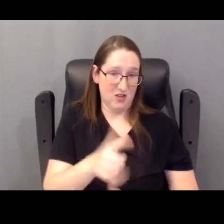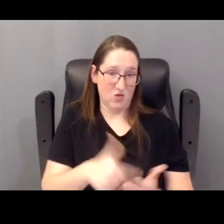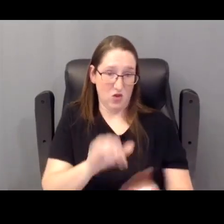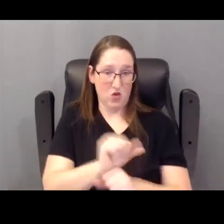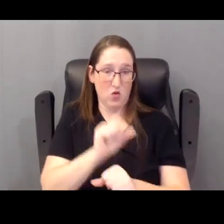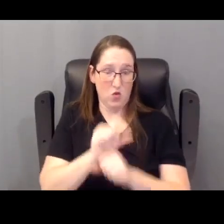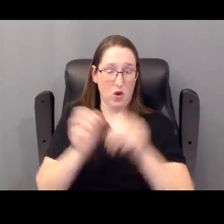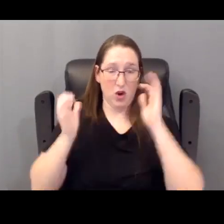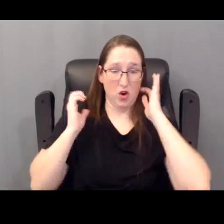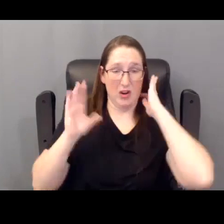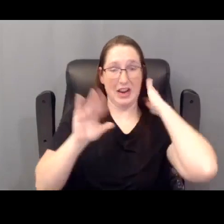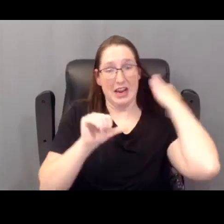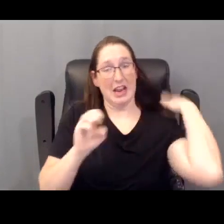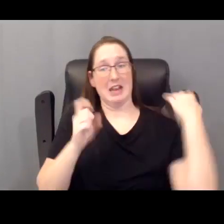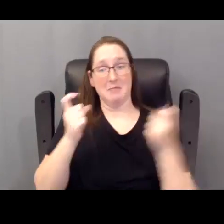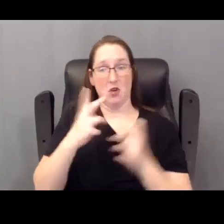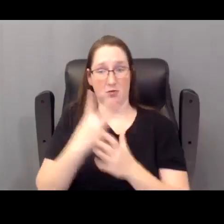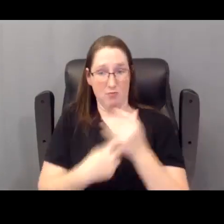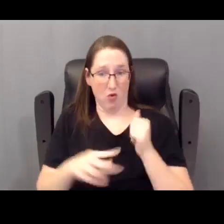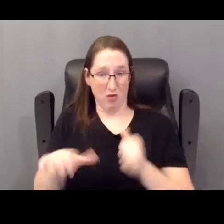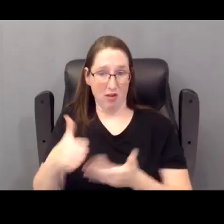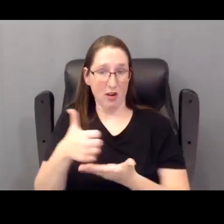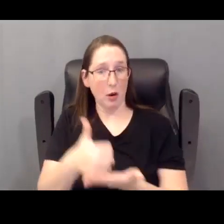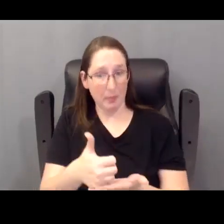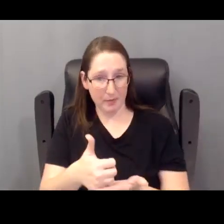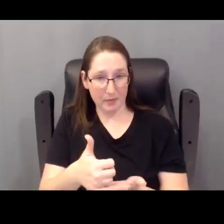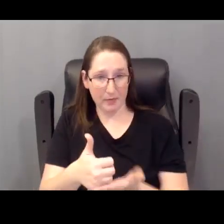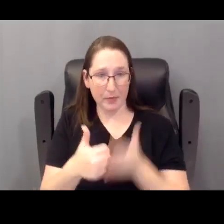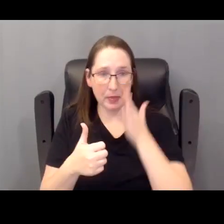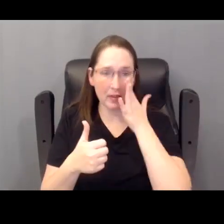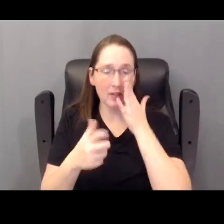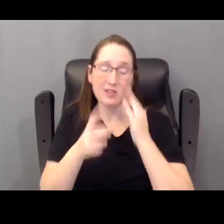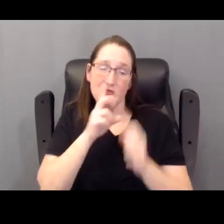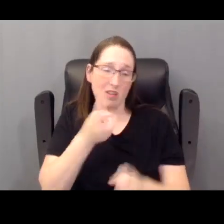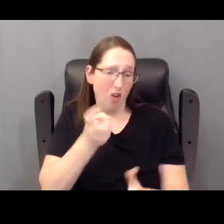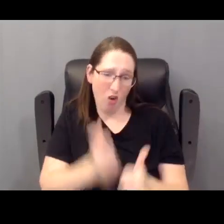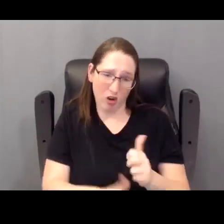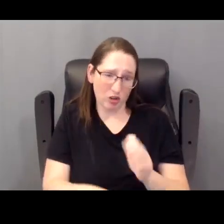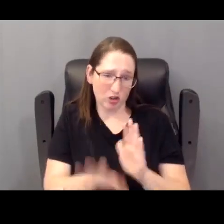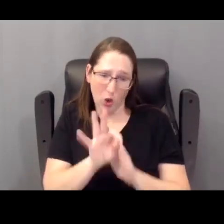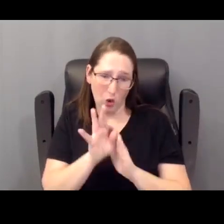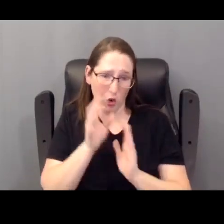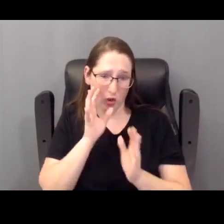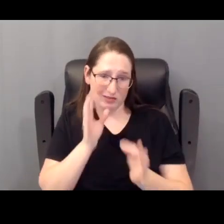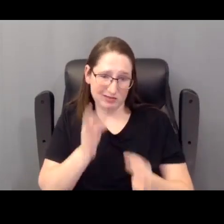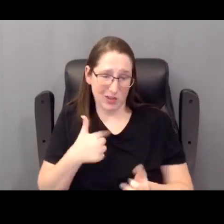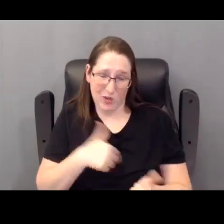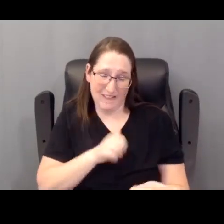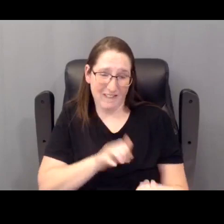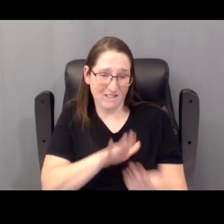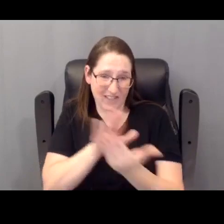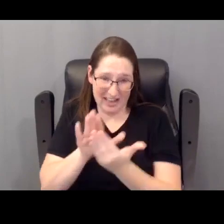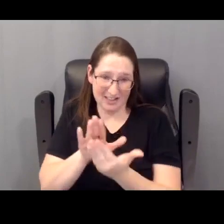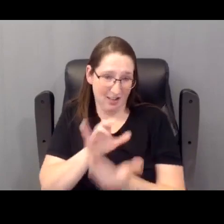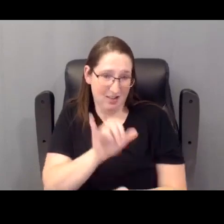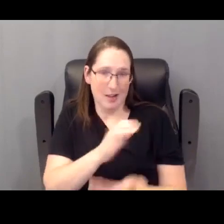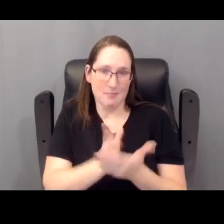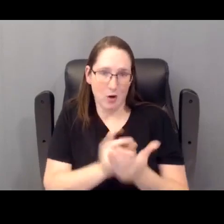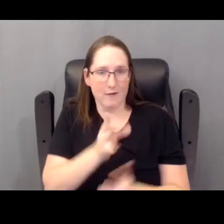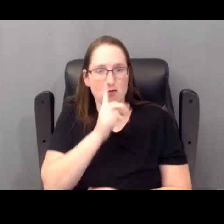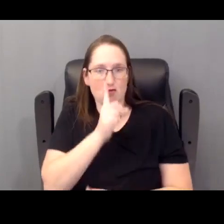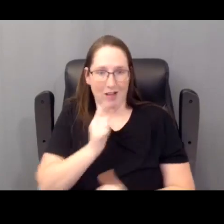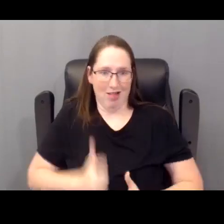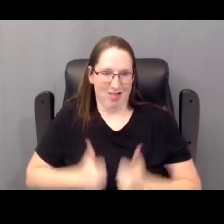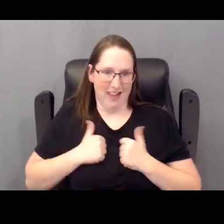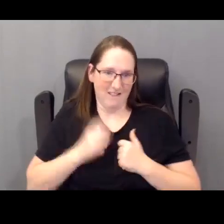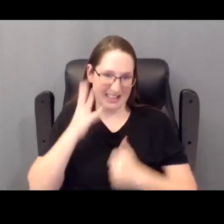and case managers can help you with. Those are hard choices though, and we have to face those. That's part of the real life